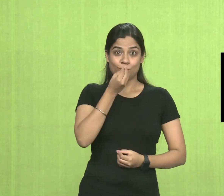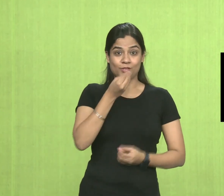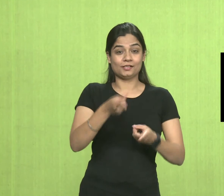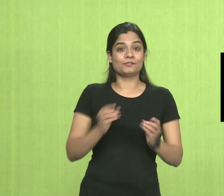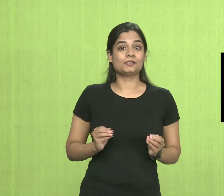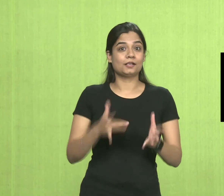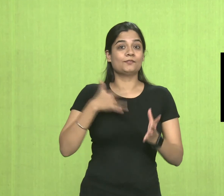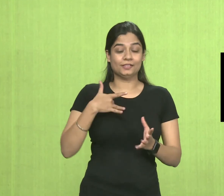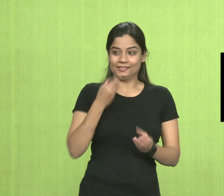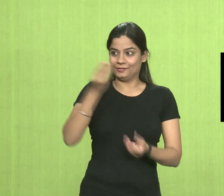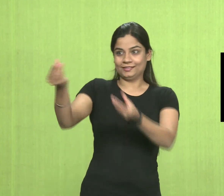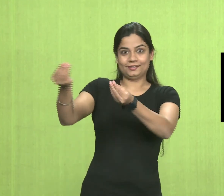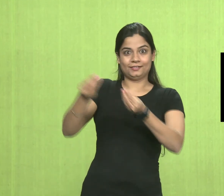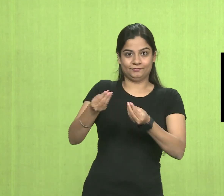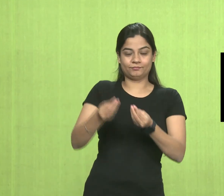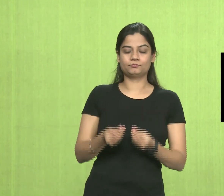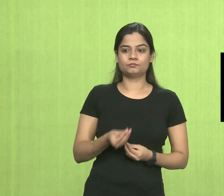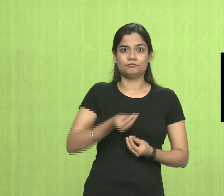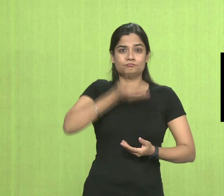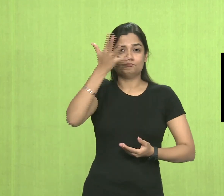Next is change in flavor. When